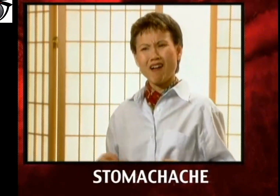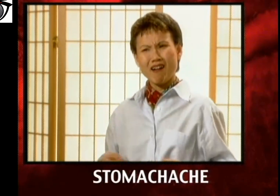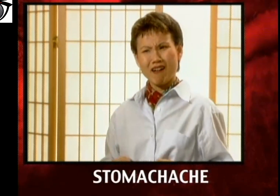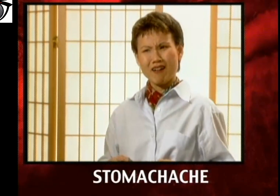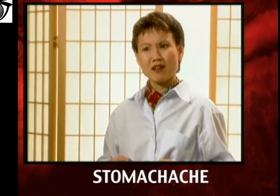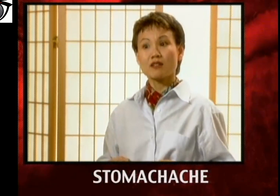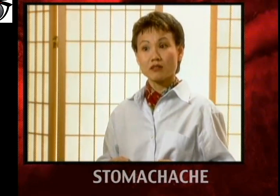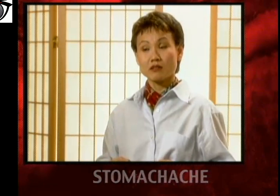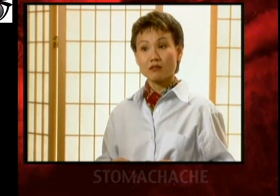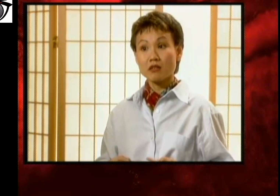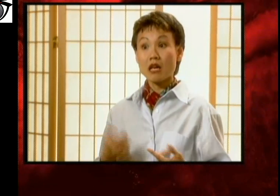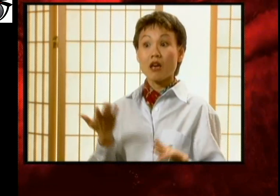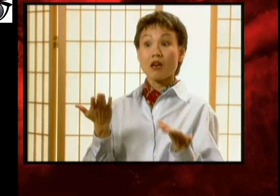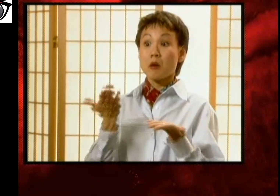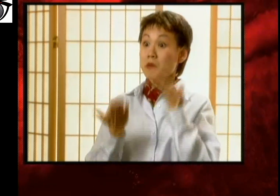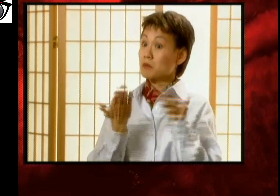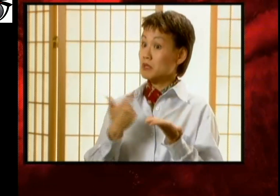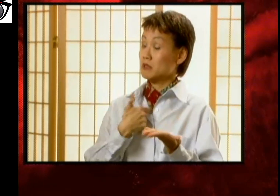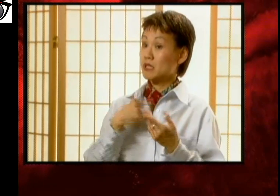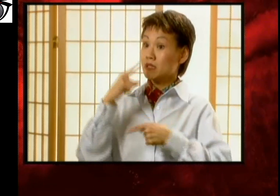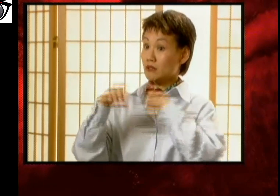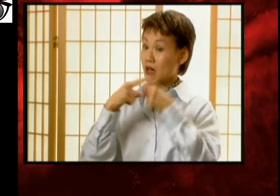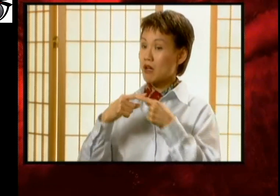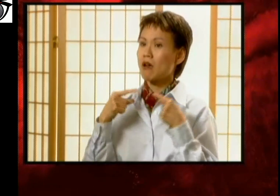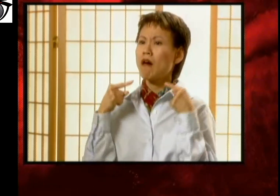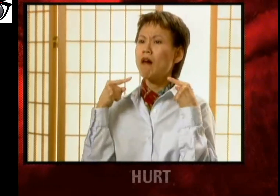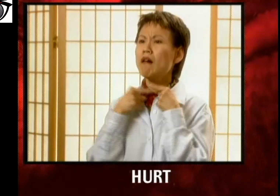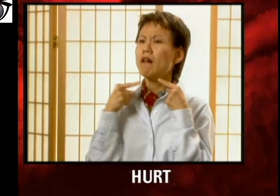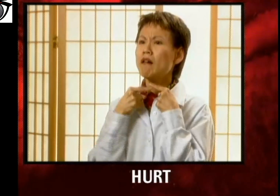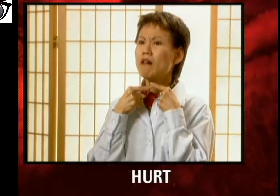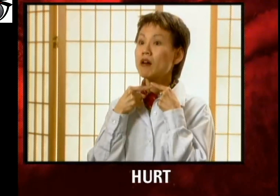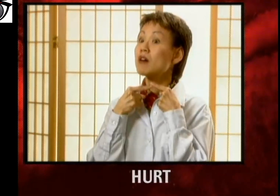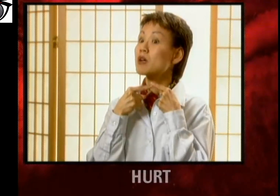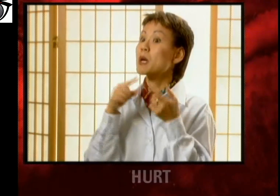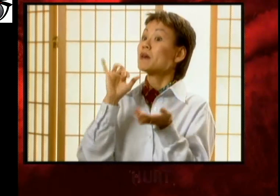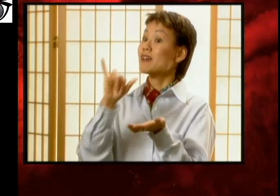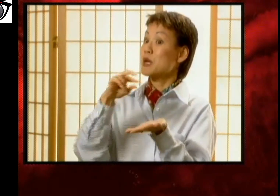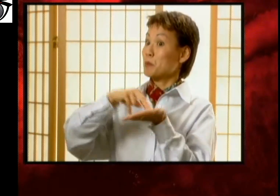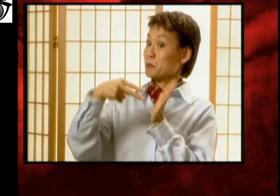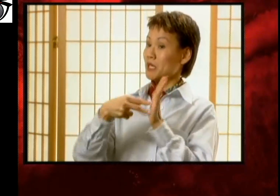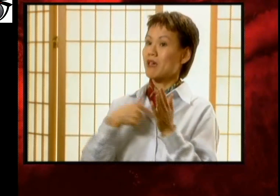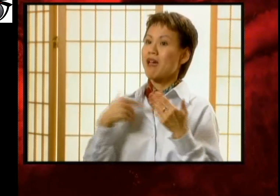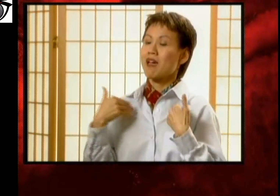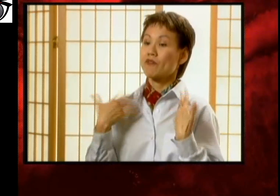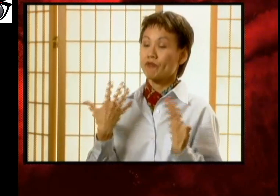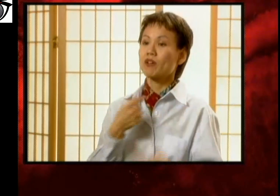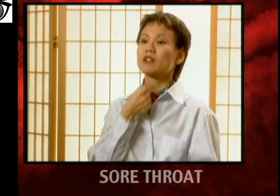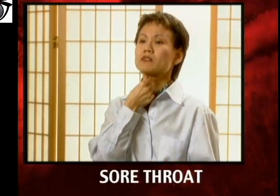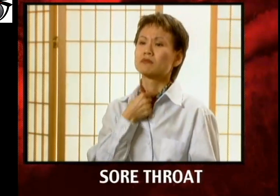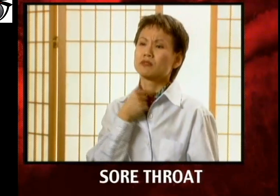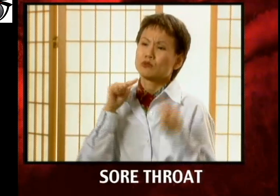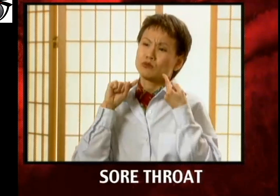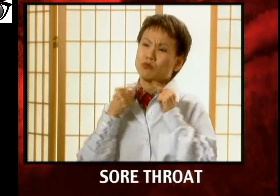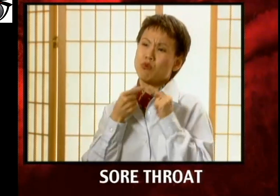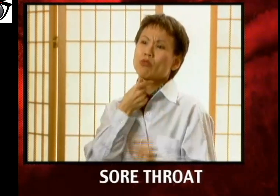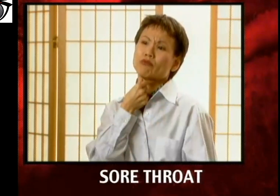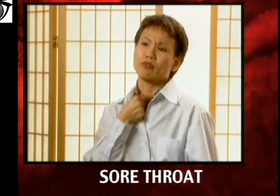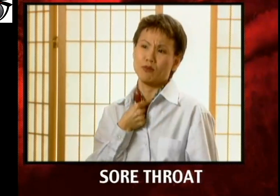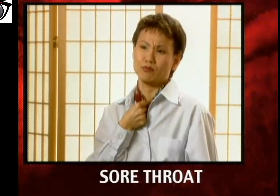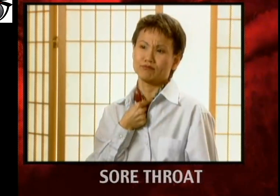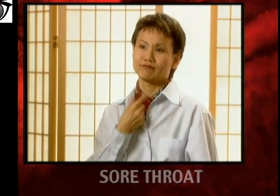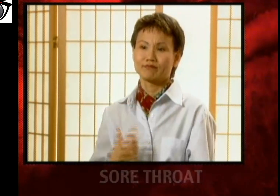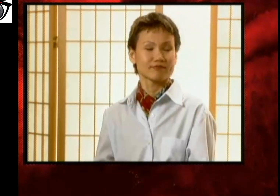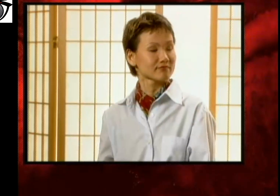This is a stomach ache. And if I sign this, then I'm saying that I have a sore throat.